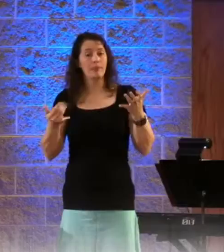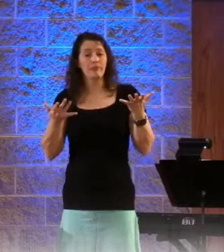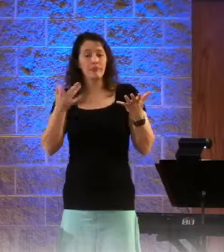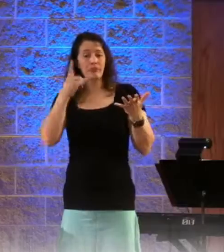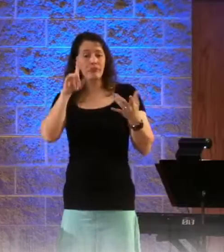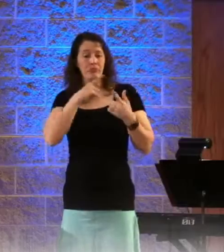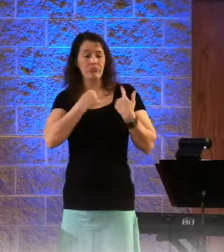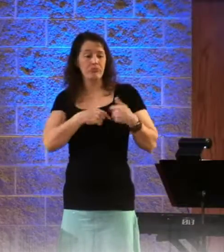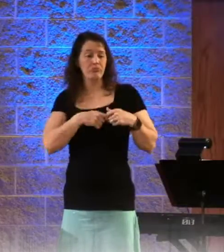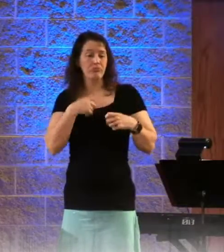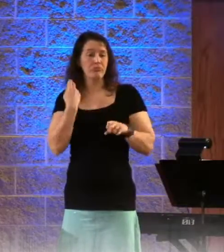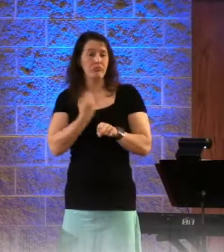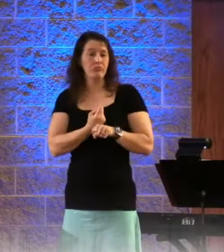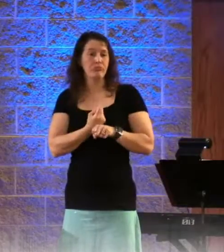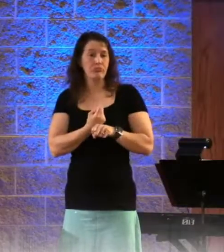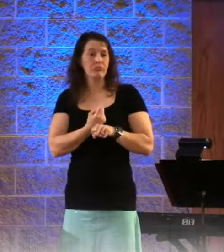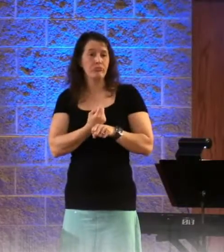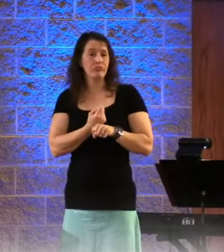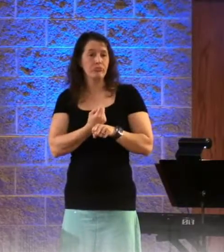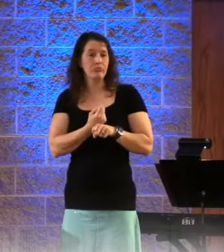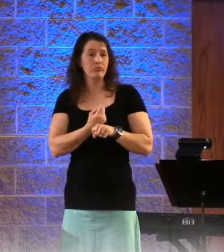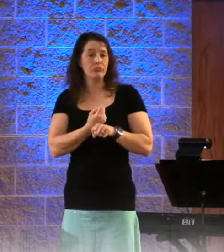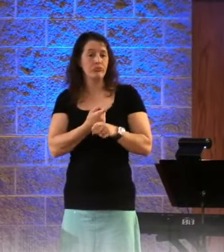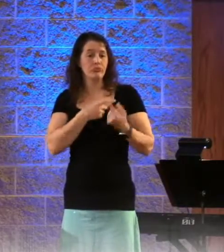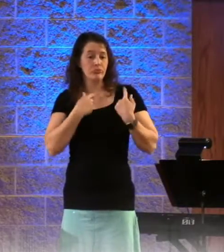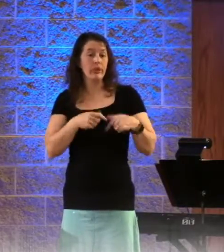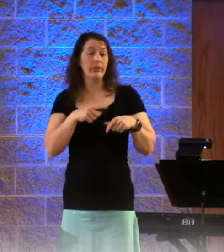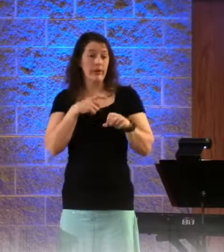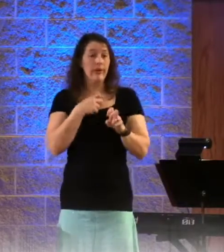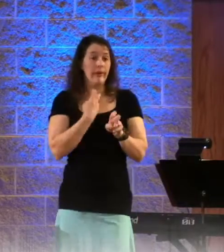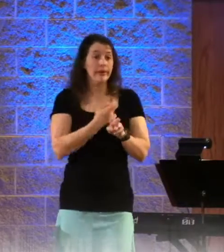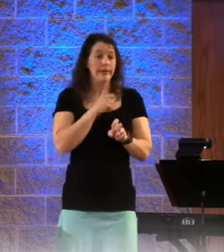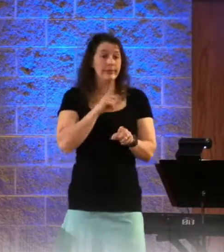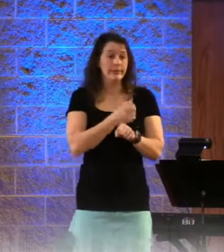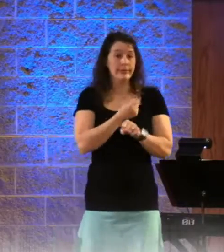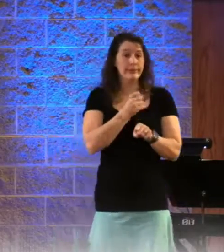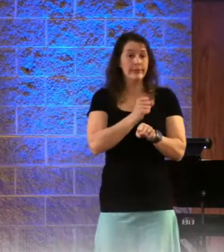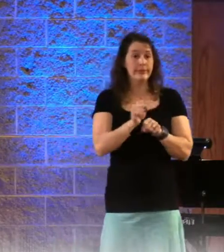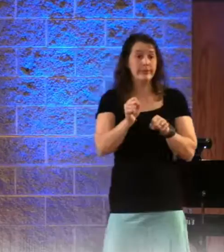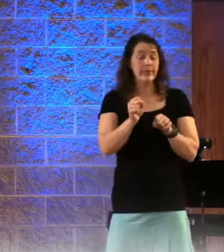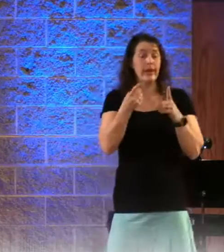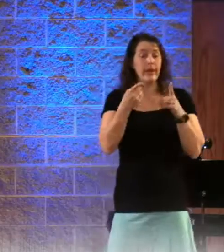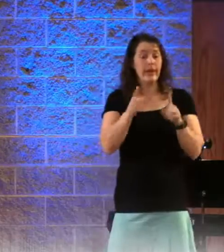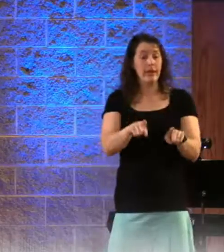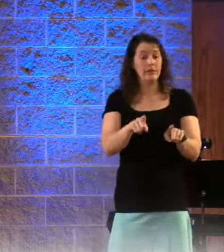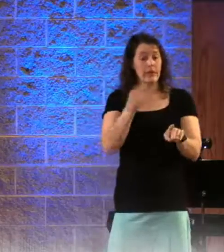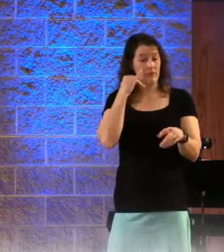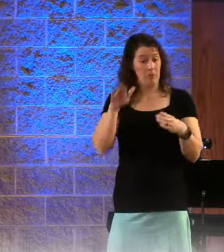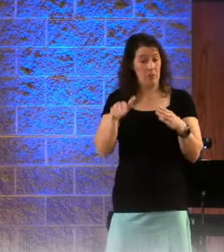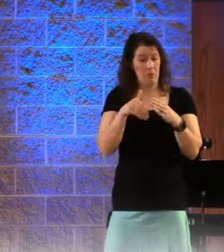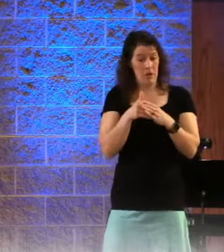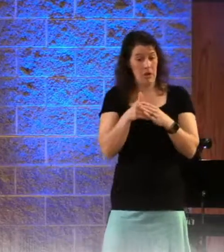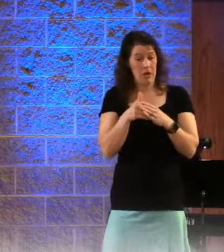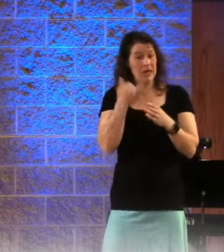because their hearts are hard. And our hearts get hard. If you're married today, I want to say to you from the